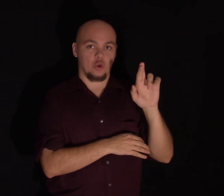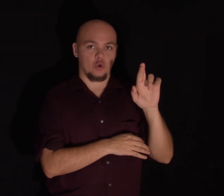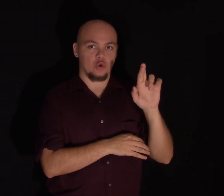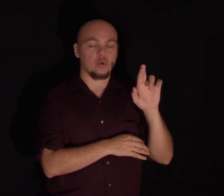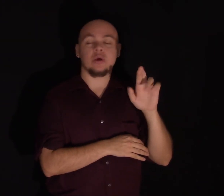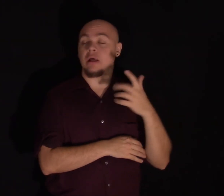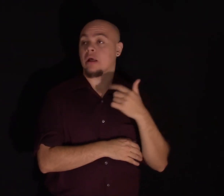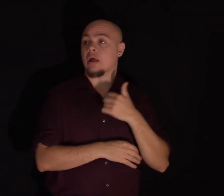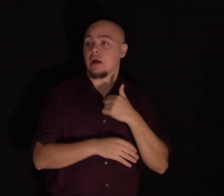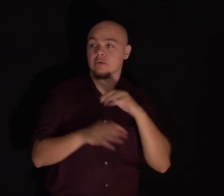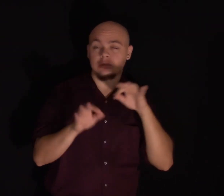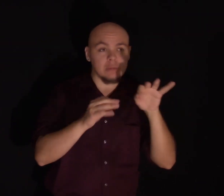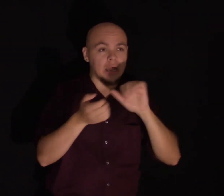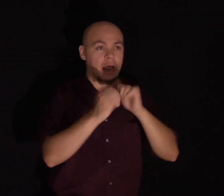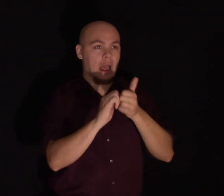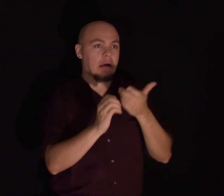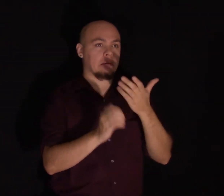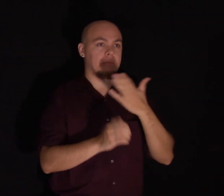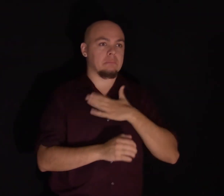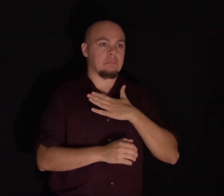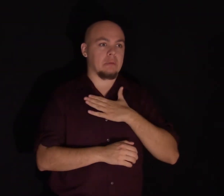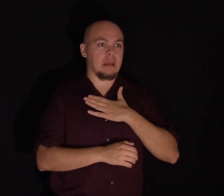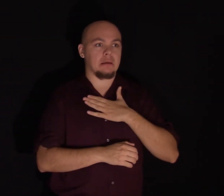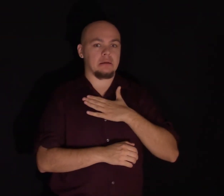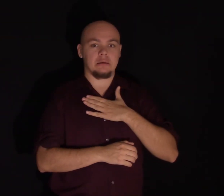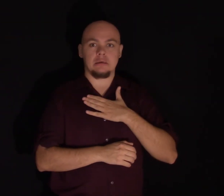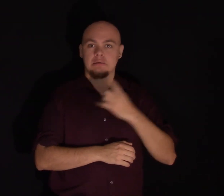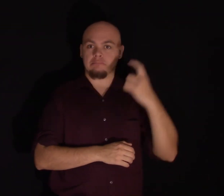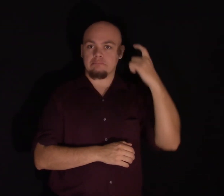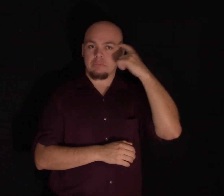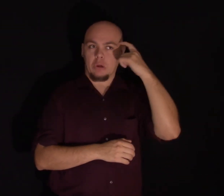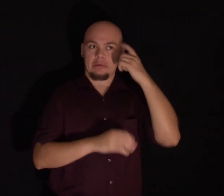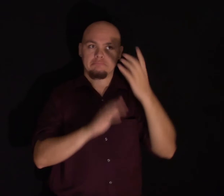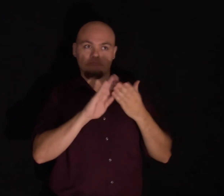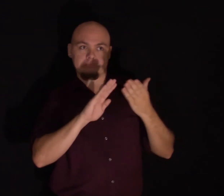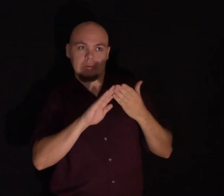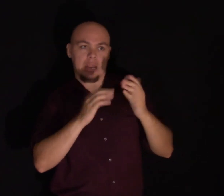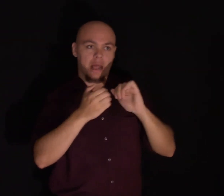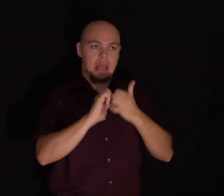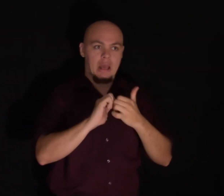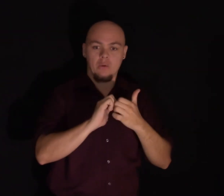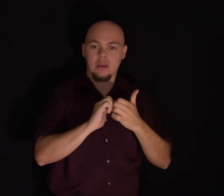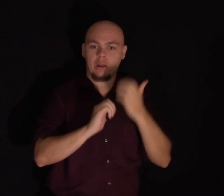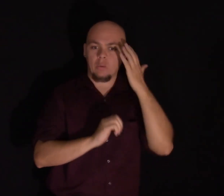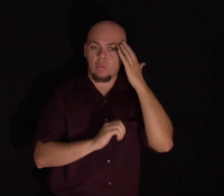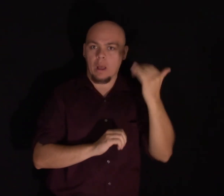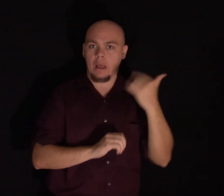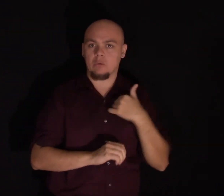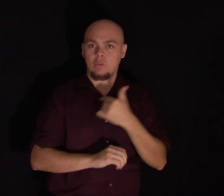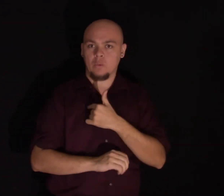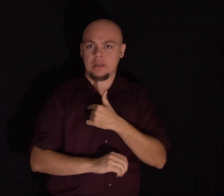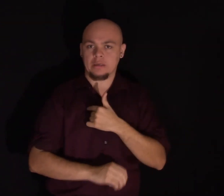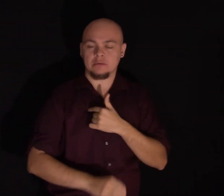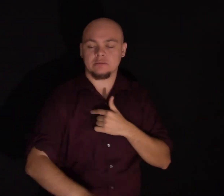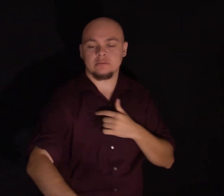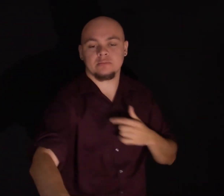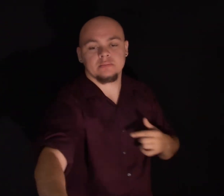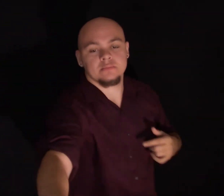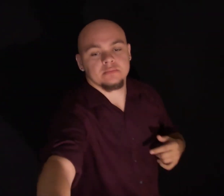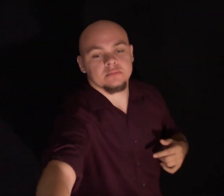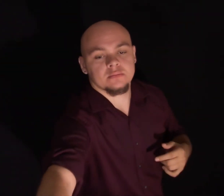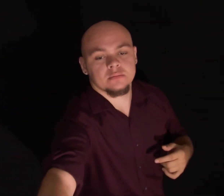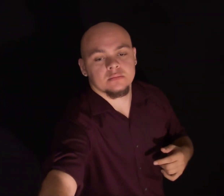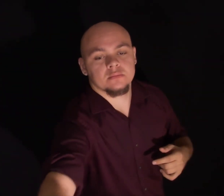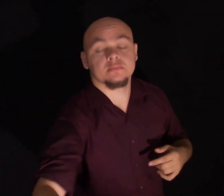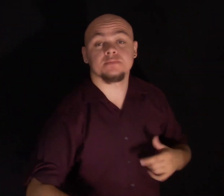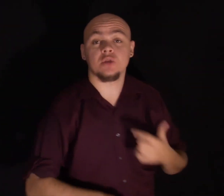to the non-procrastinators of the world what goes on in the heads of procrastinators and why we are the way we are now i had a hypothesis that the